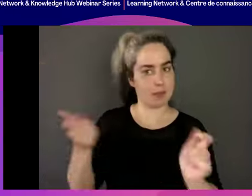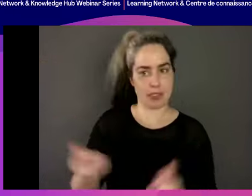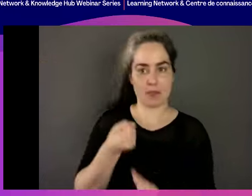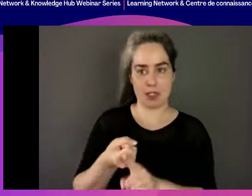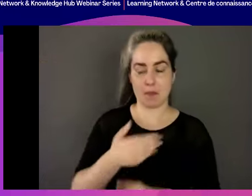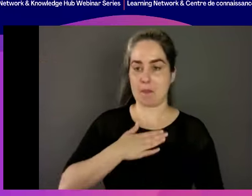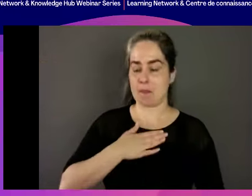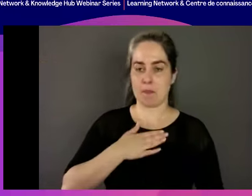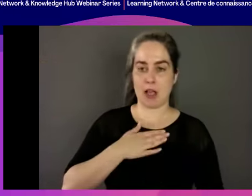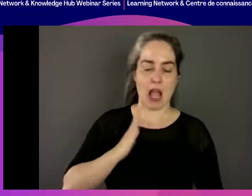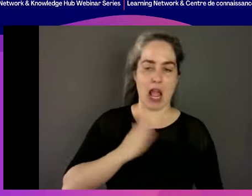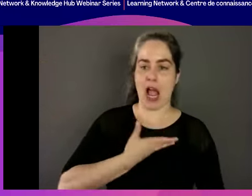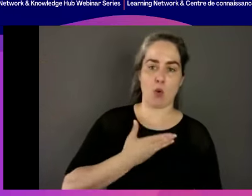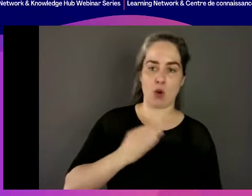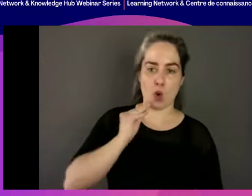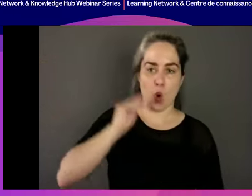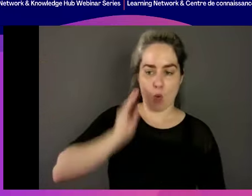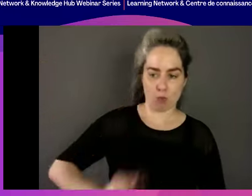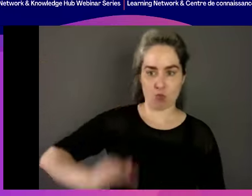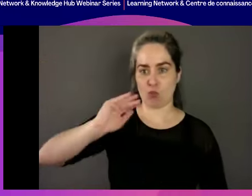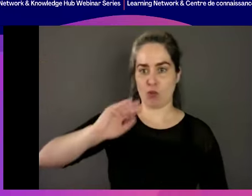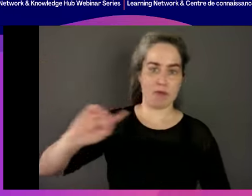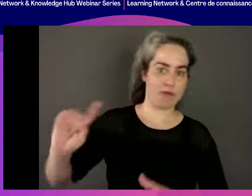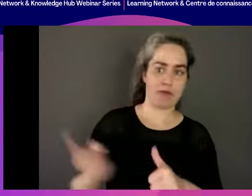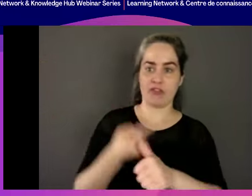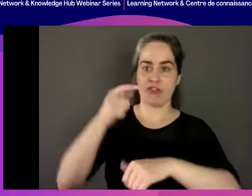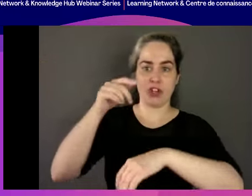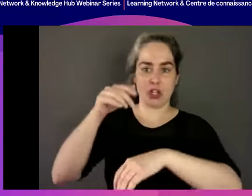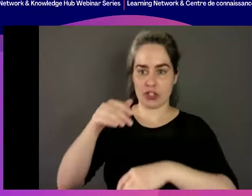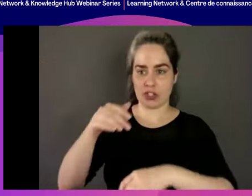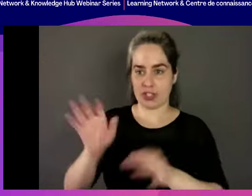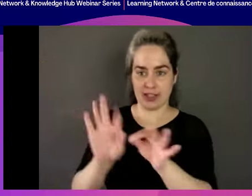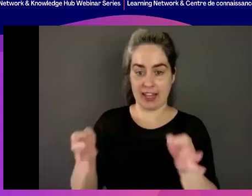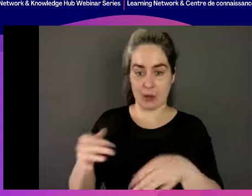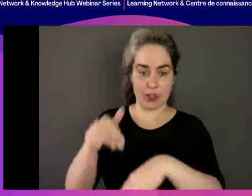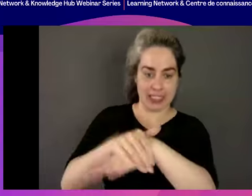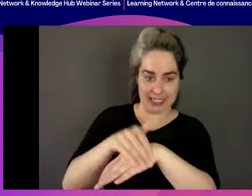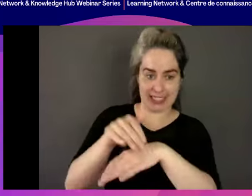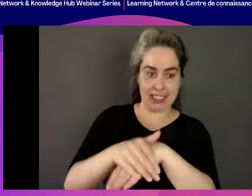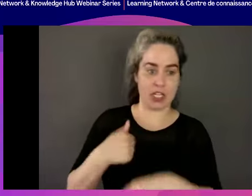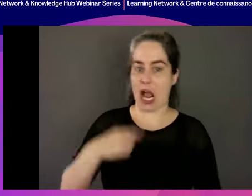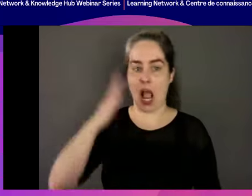first language in our house growing up, and I was not even aware that I was Aboriginal until 10 years old or so.